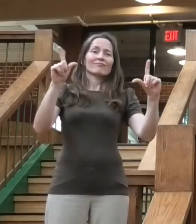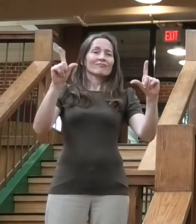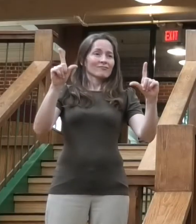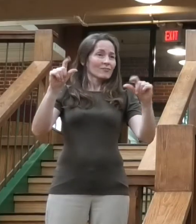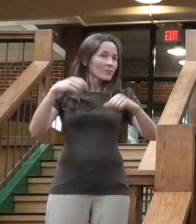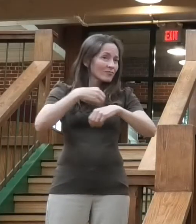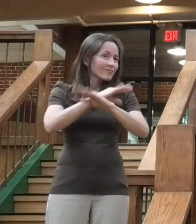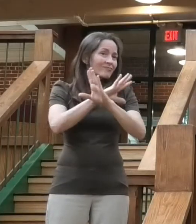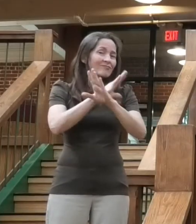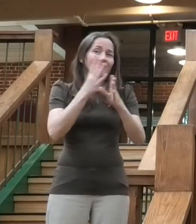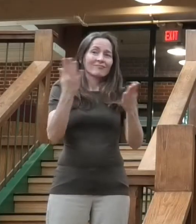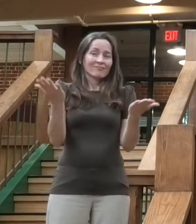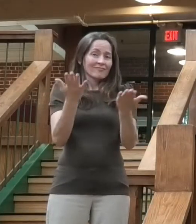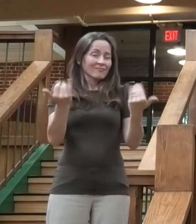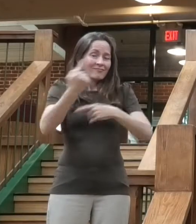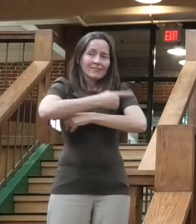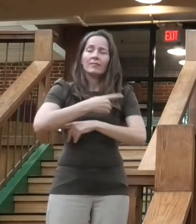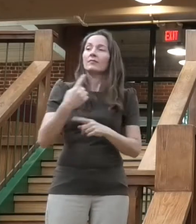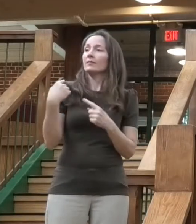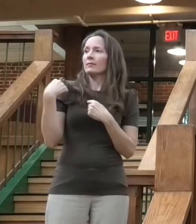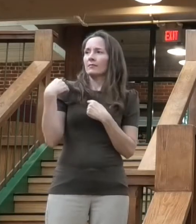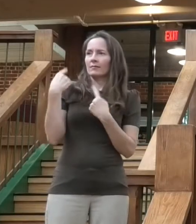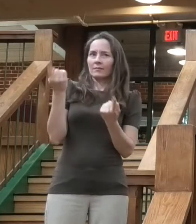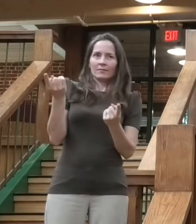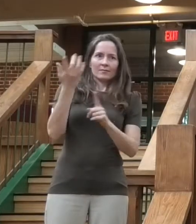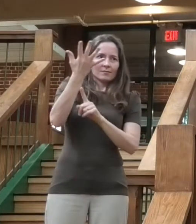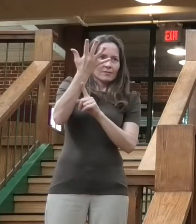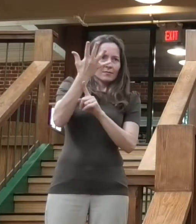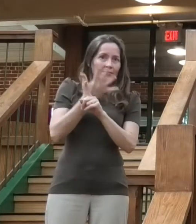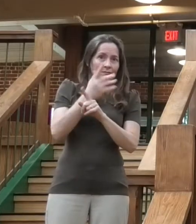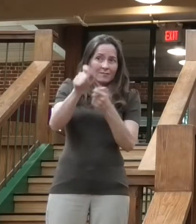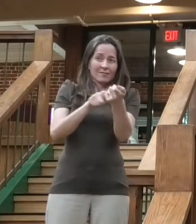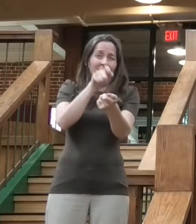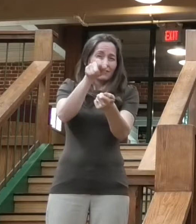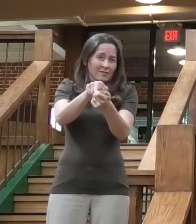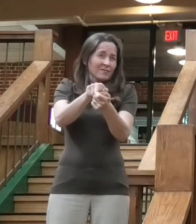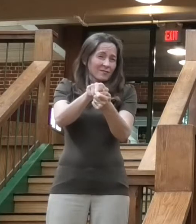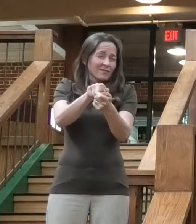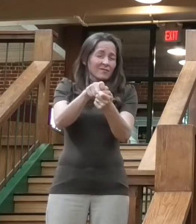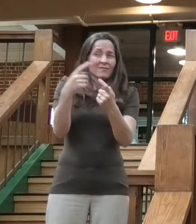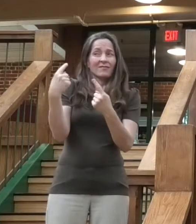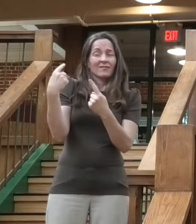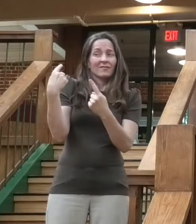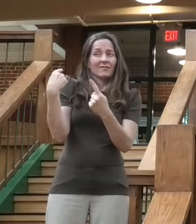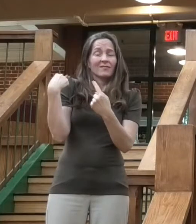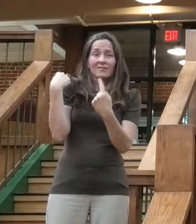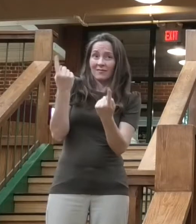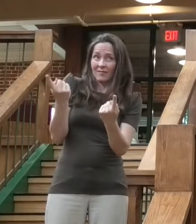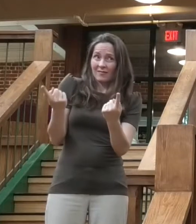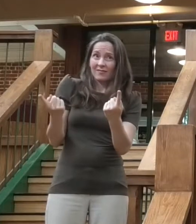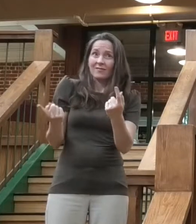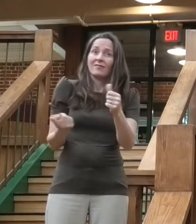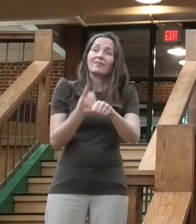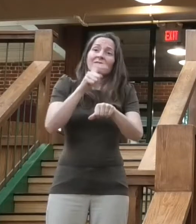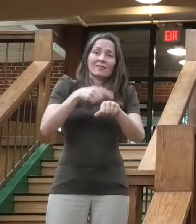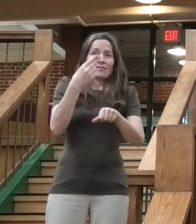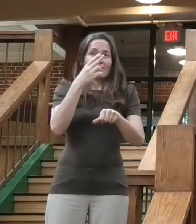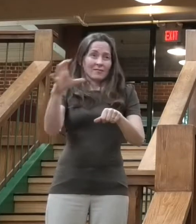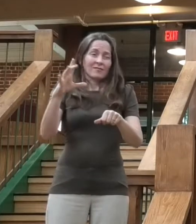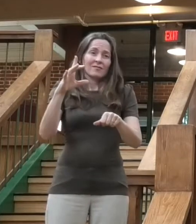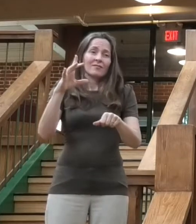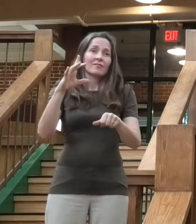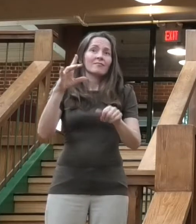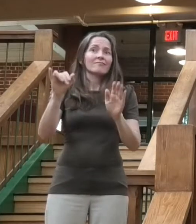It's been five months to the day since Howard County's first confirmed case of COVID